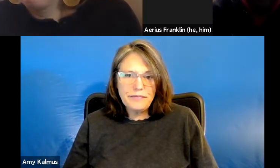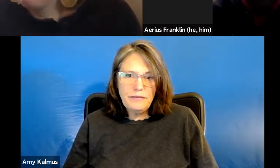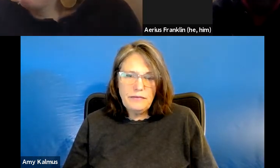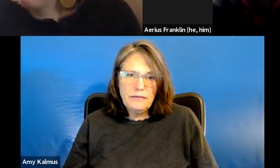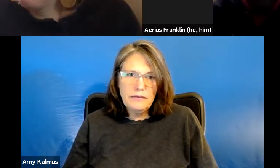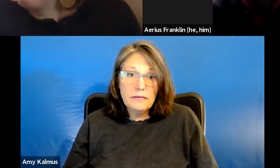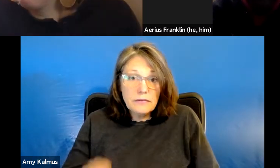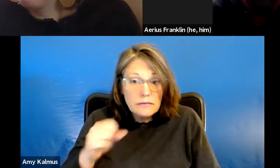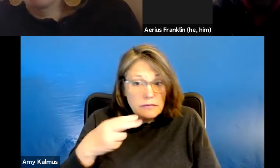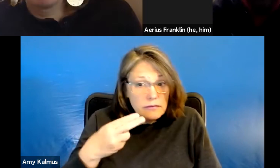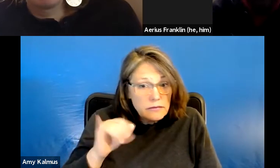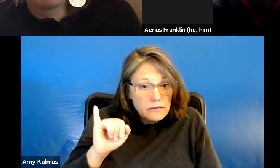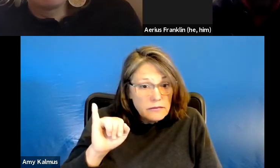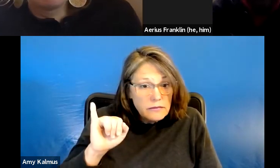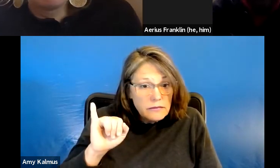Sheikah.